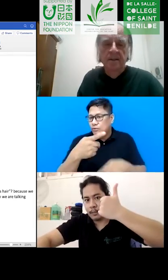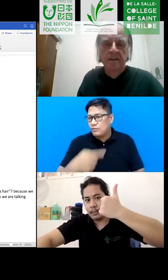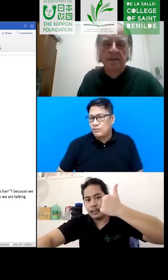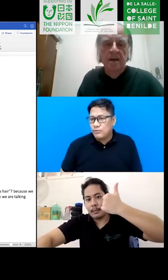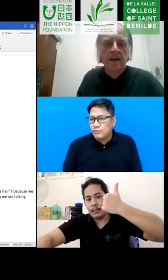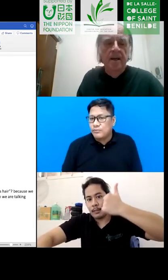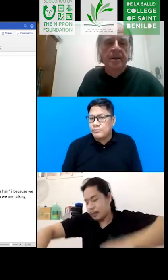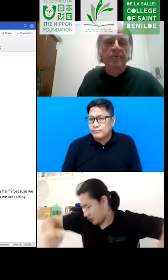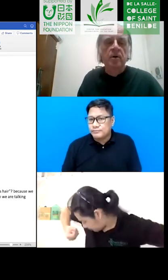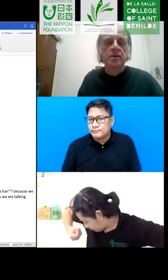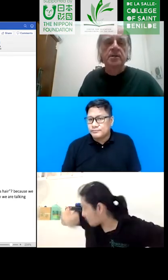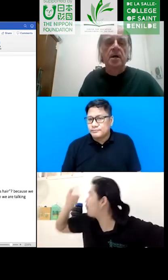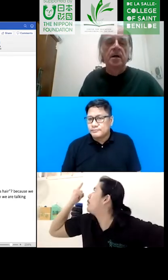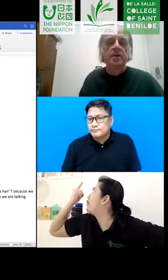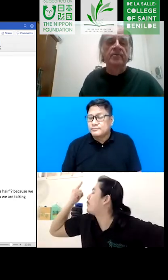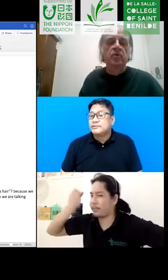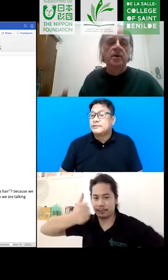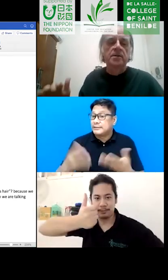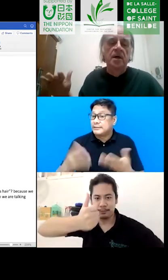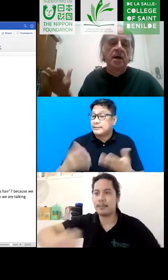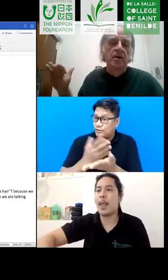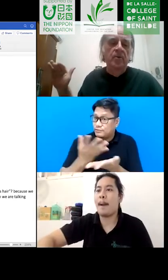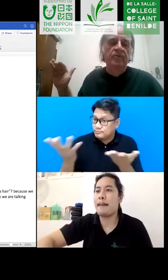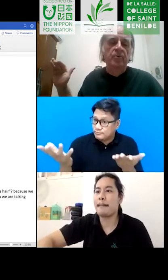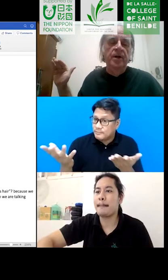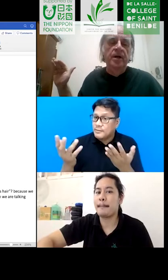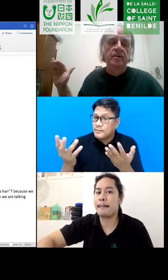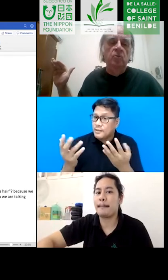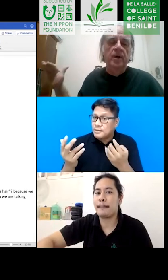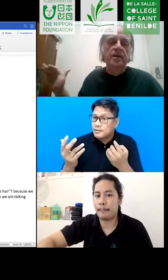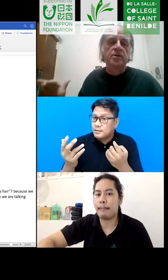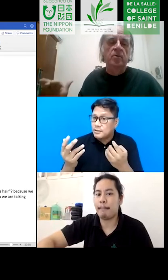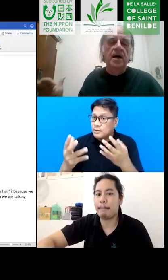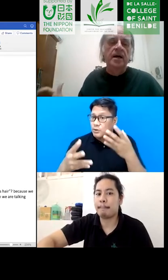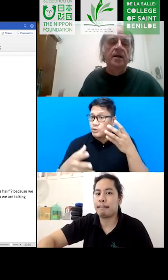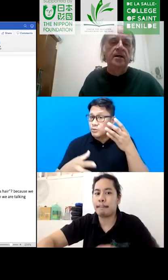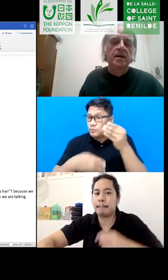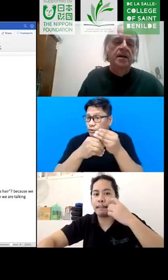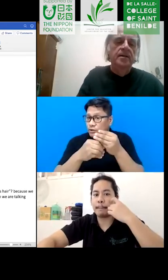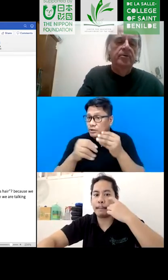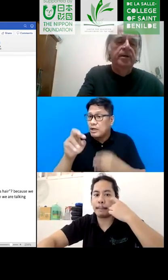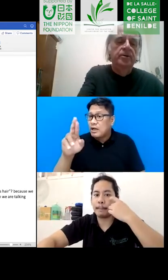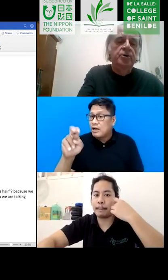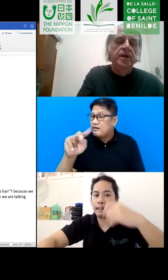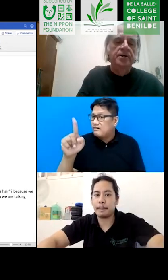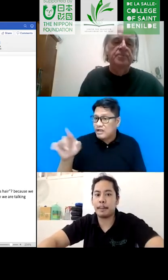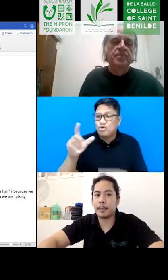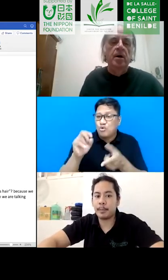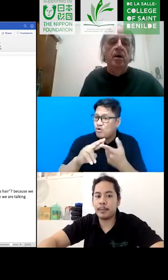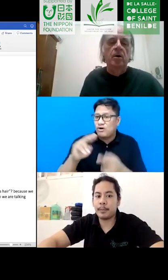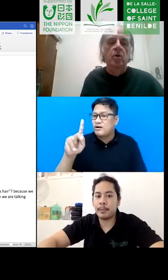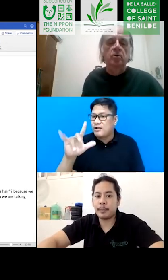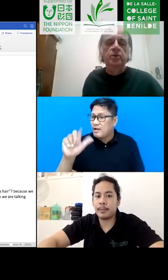Okay, I And then understand, of sir. course, if you put in Rents or Kyla, then you need to